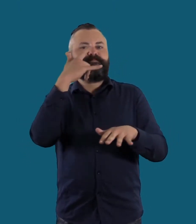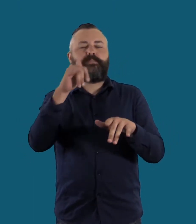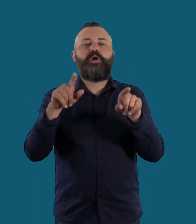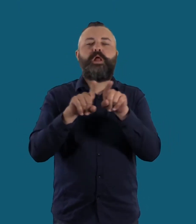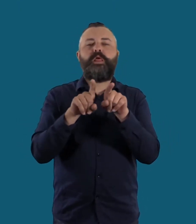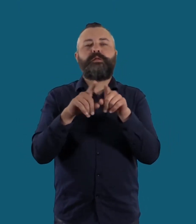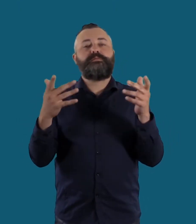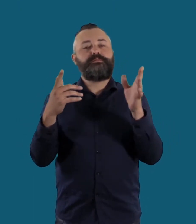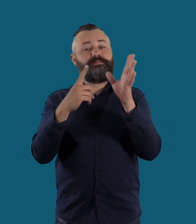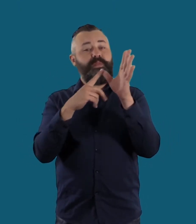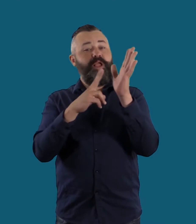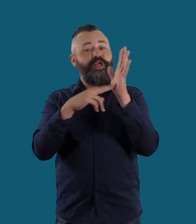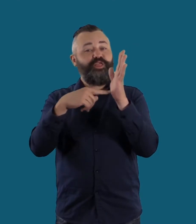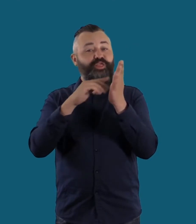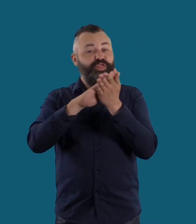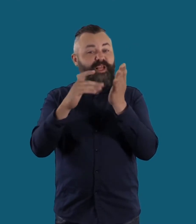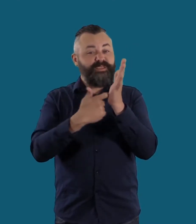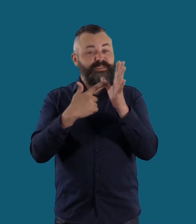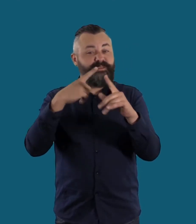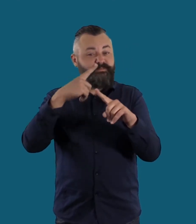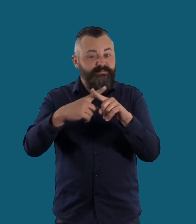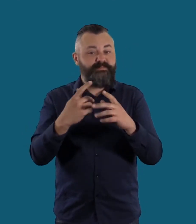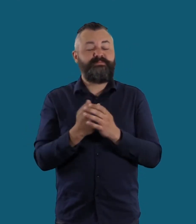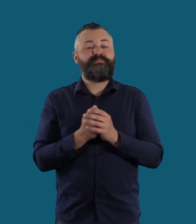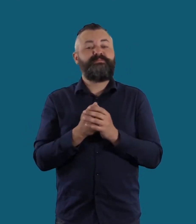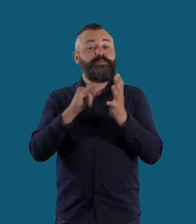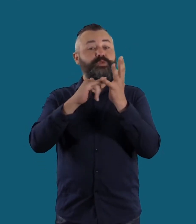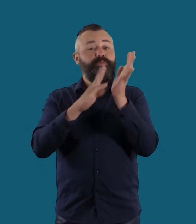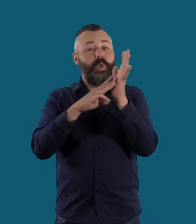Biological agents that could cause illness include anthrax or smallpox.